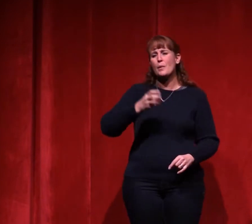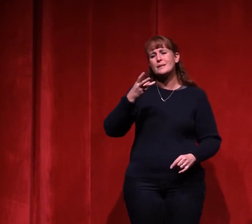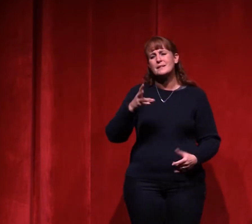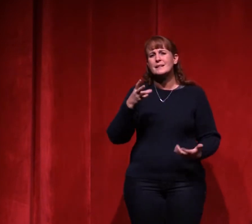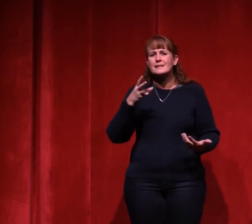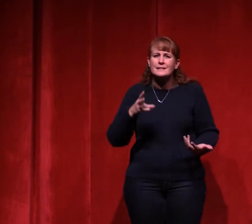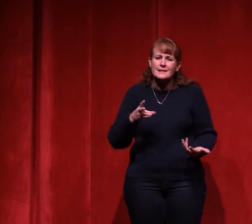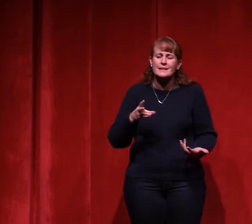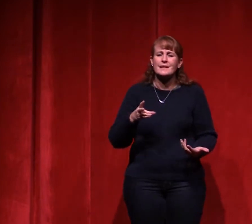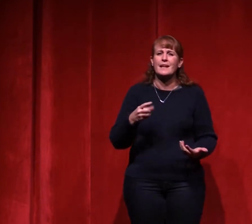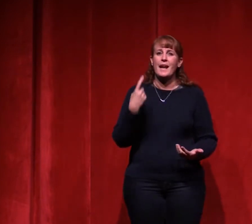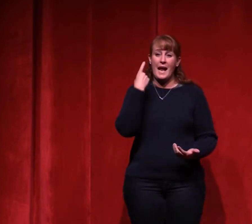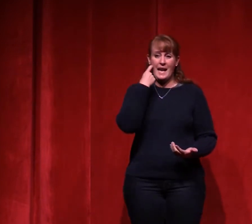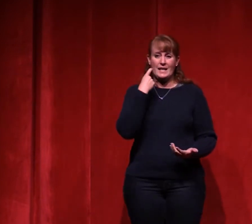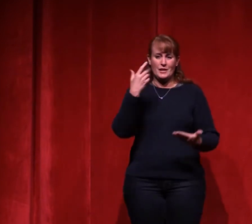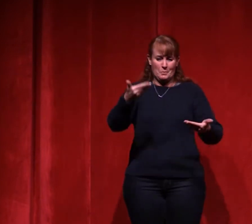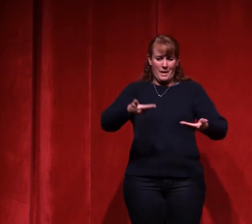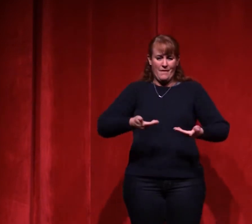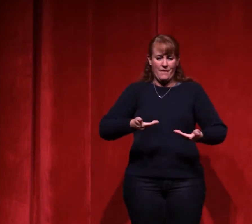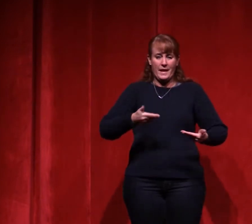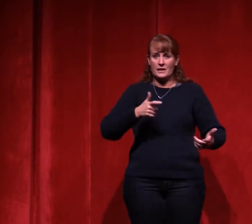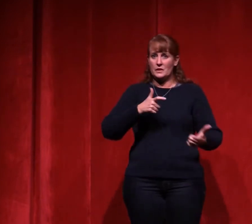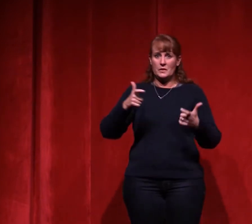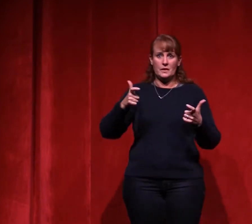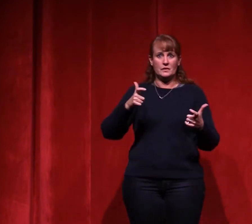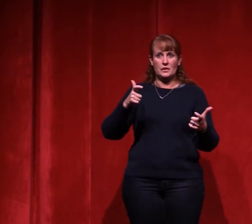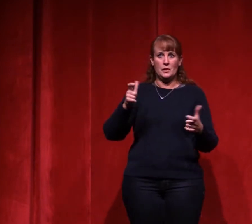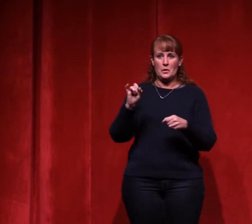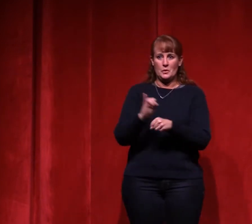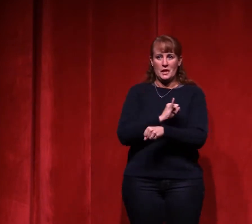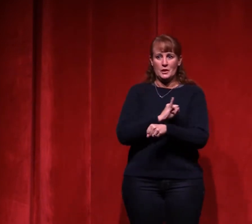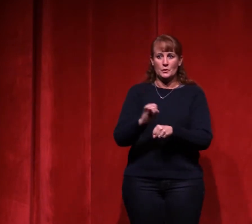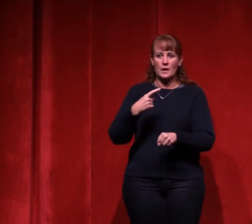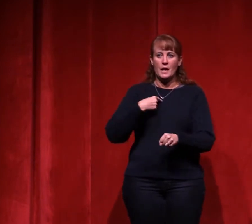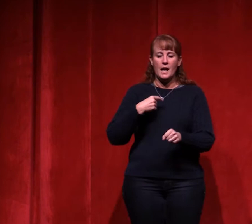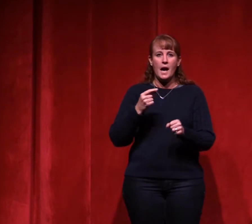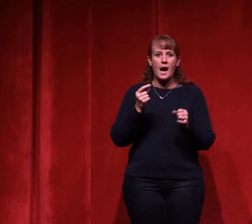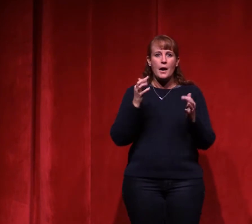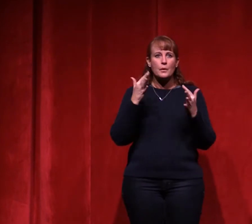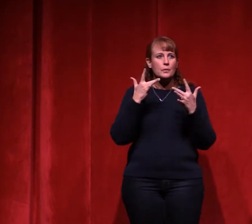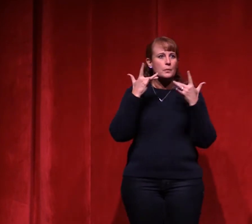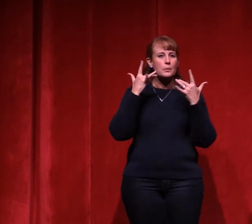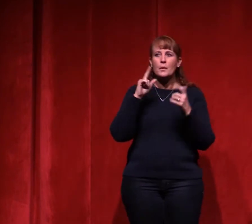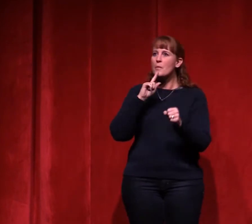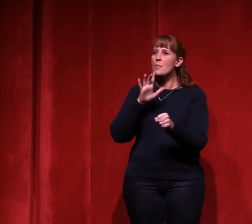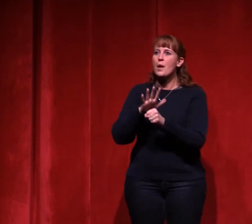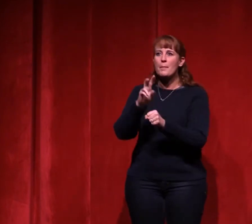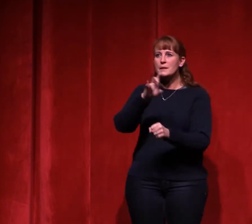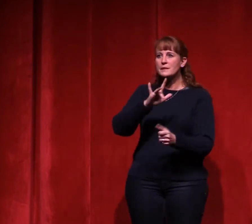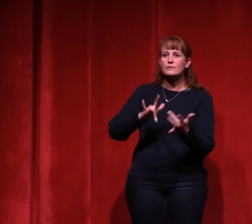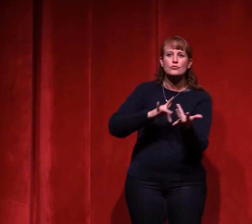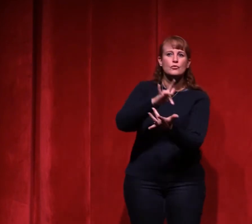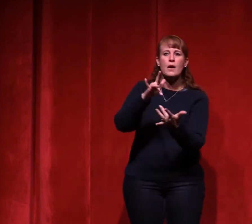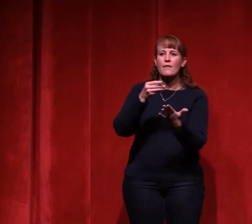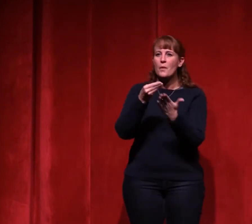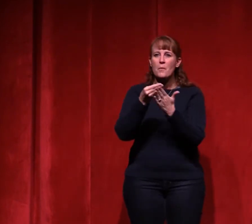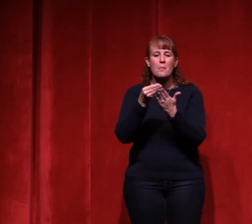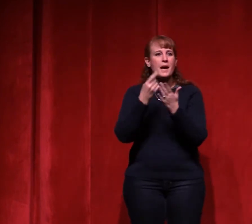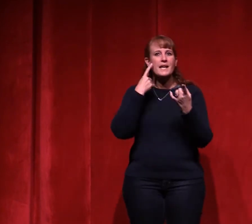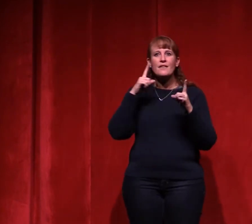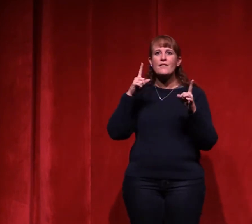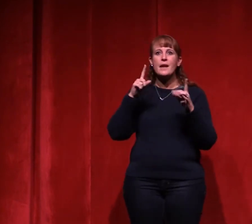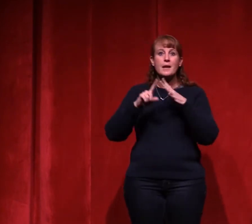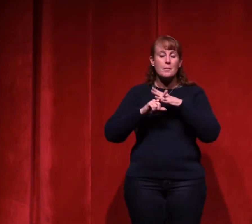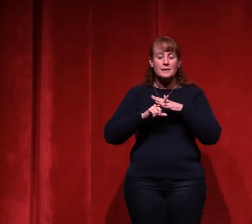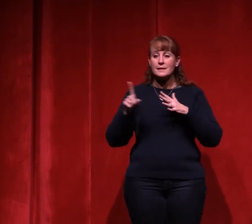years old, and I'd just been invited into this elite industry. I was wooed by its promise of travel and money and fame, of